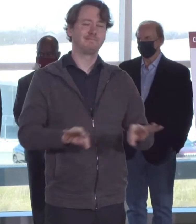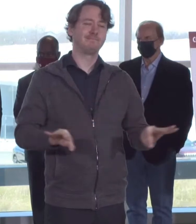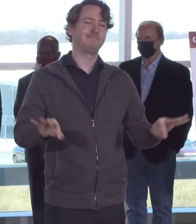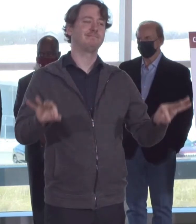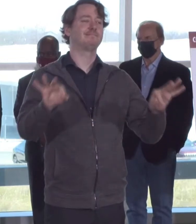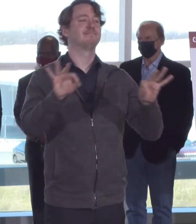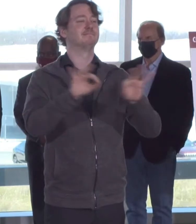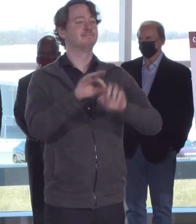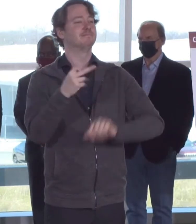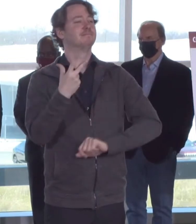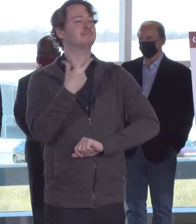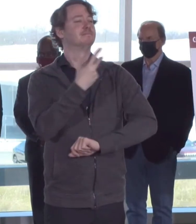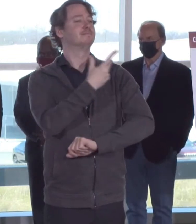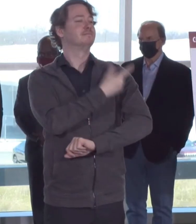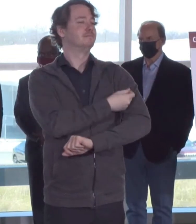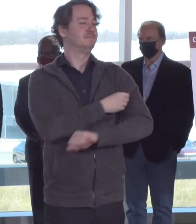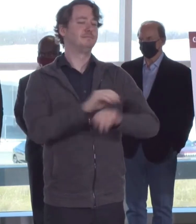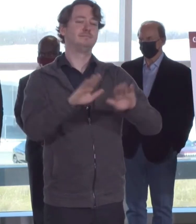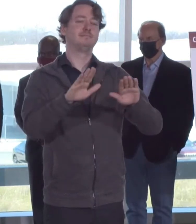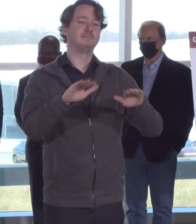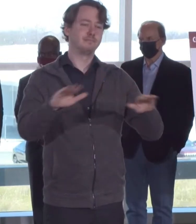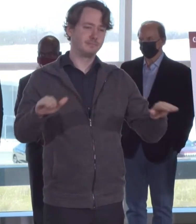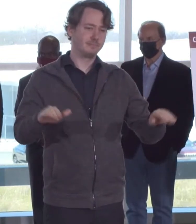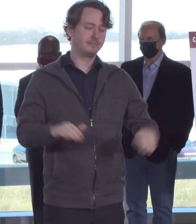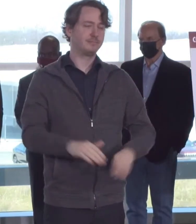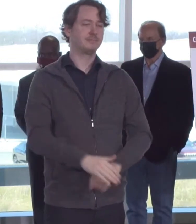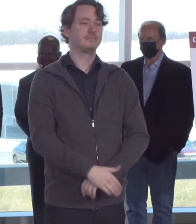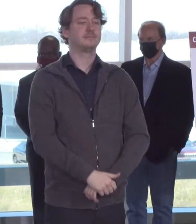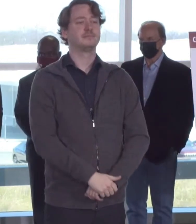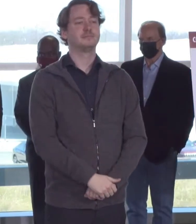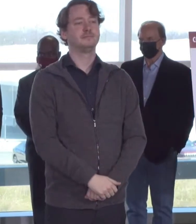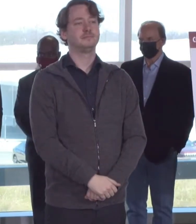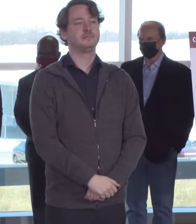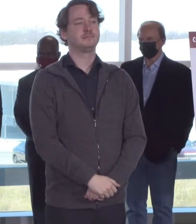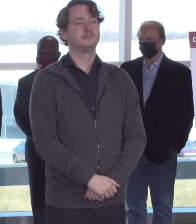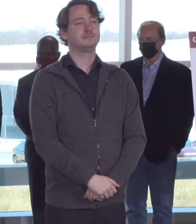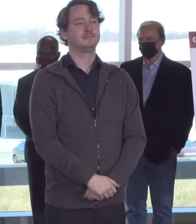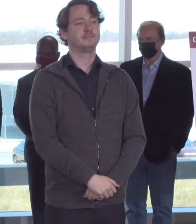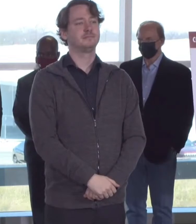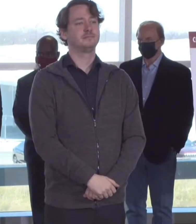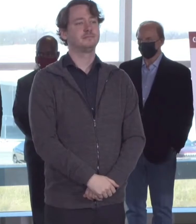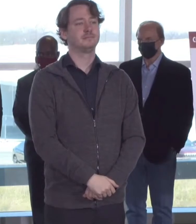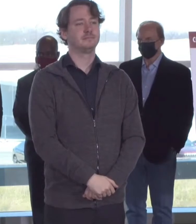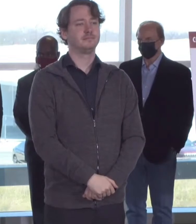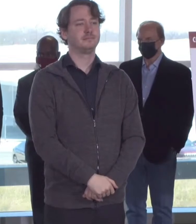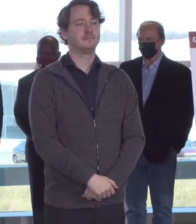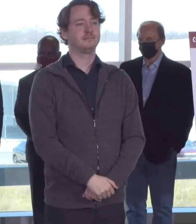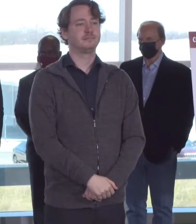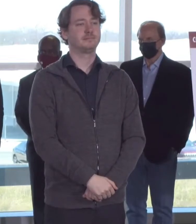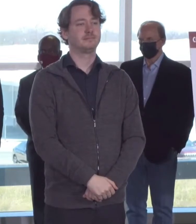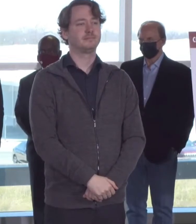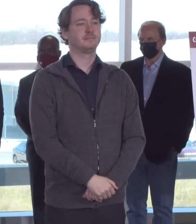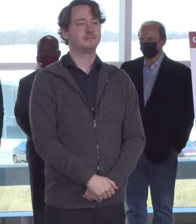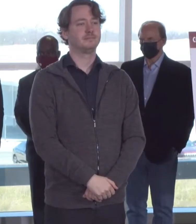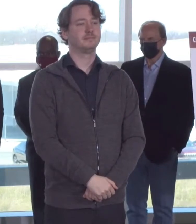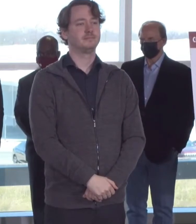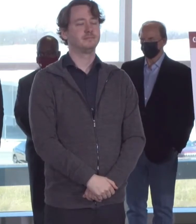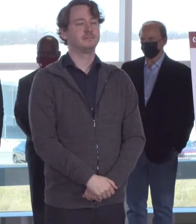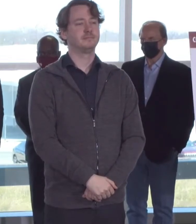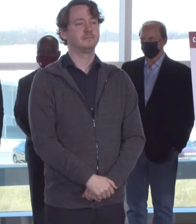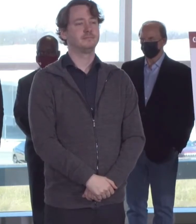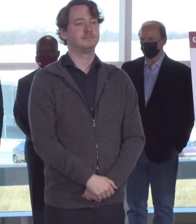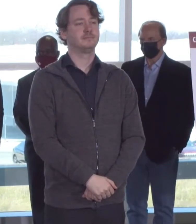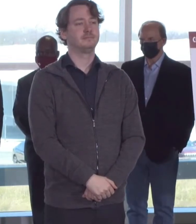que las escuelas permanezcan abiertas y con todo el personal. Y